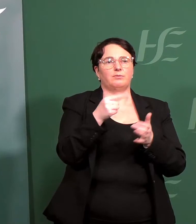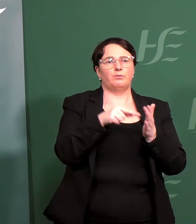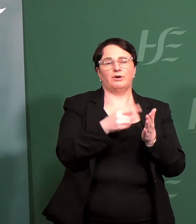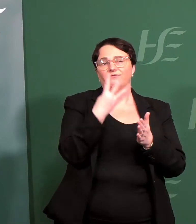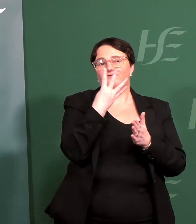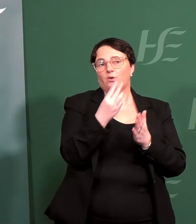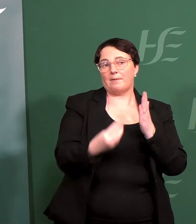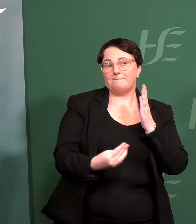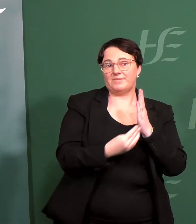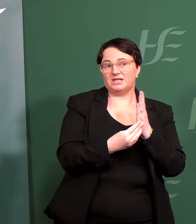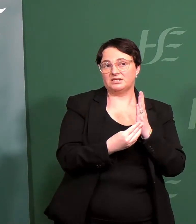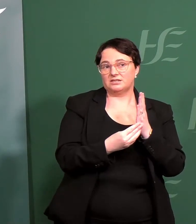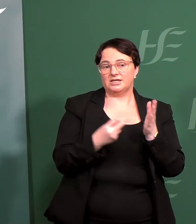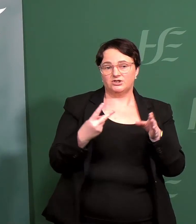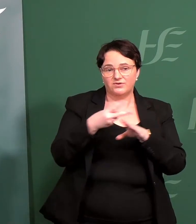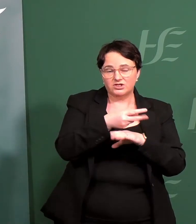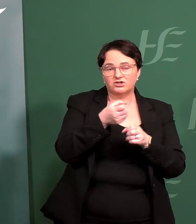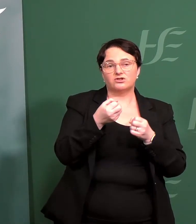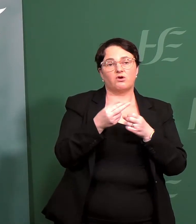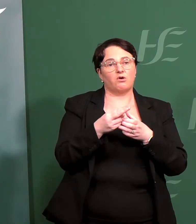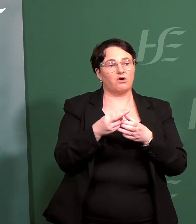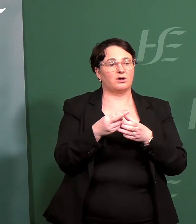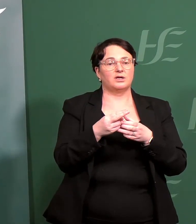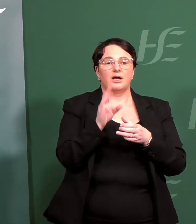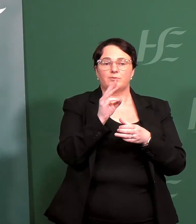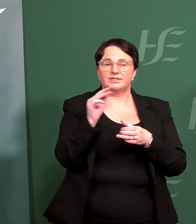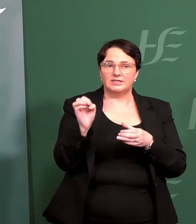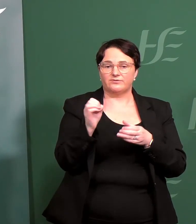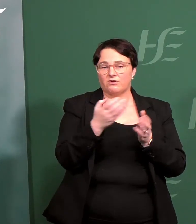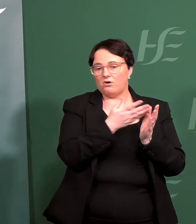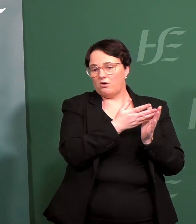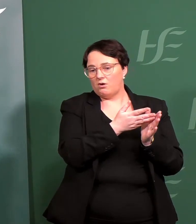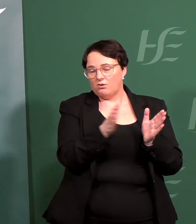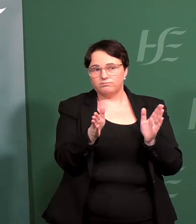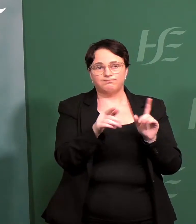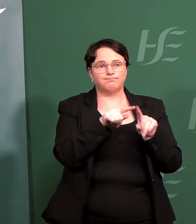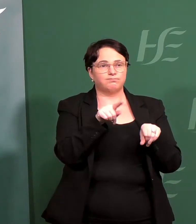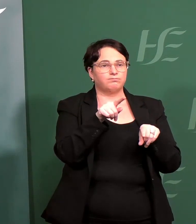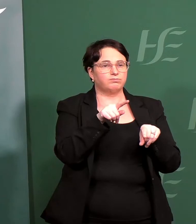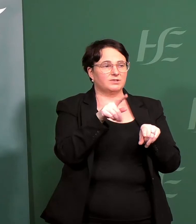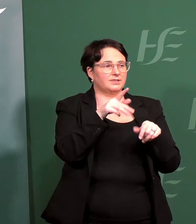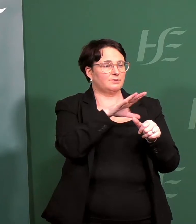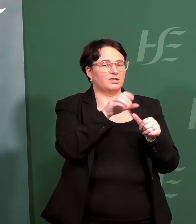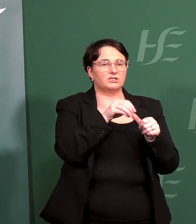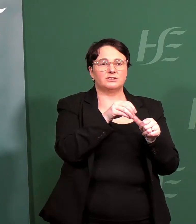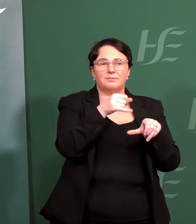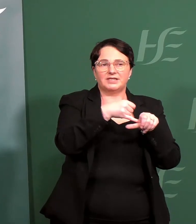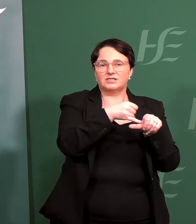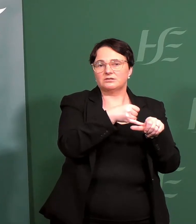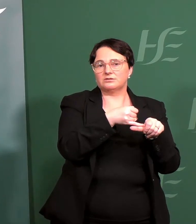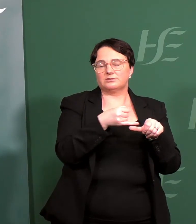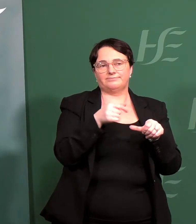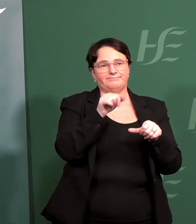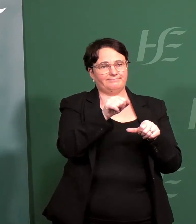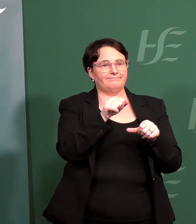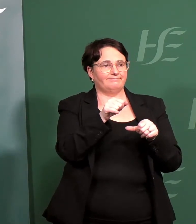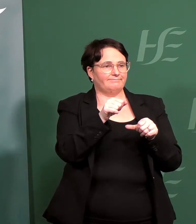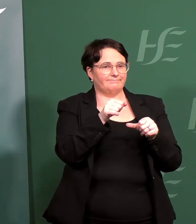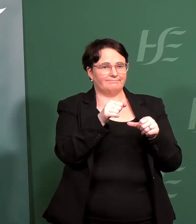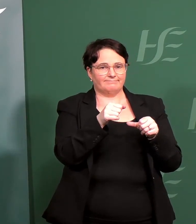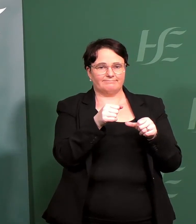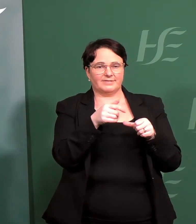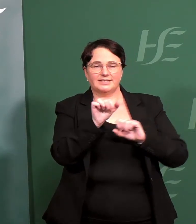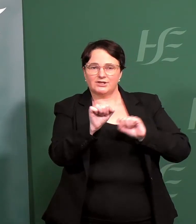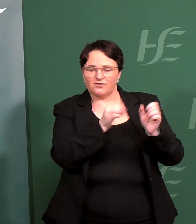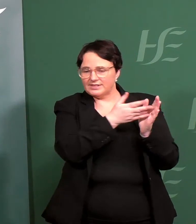million interventions or procedures across all specialties happen every year, but we want now to give a dedicated focus. We are finalising